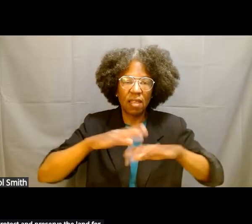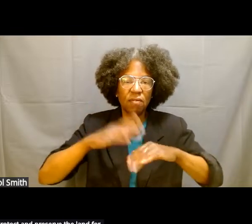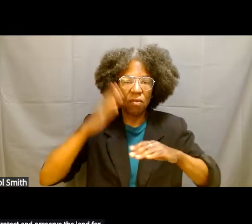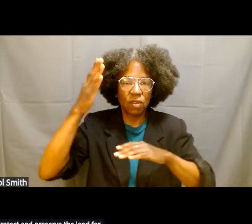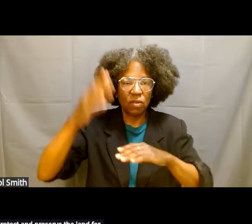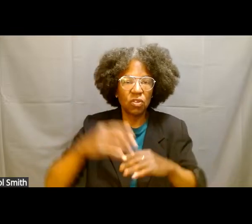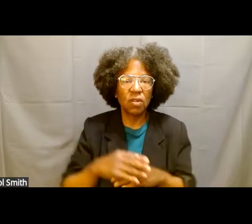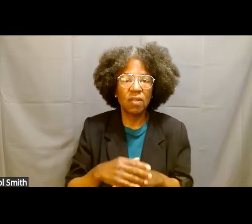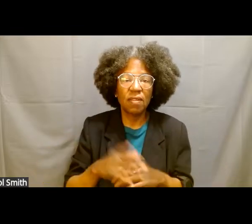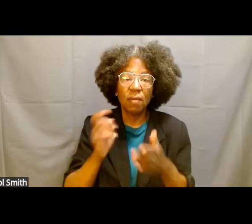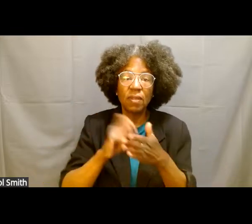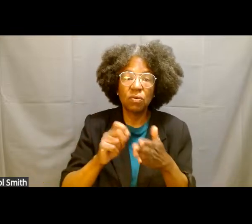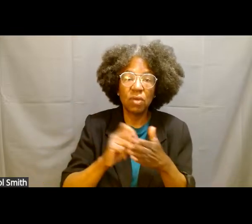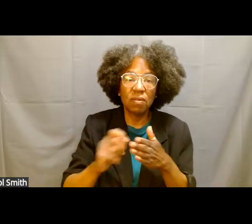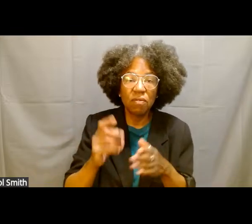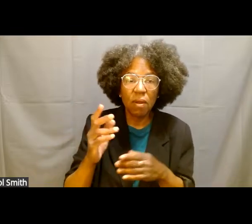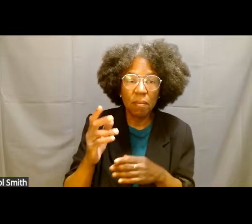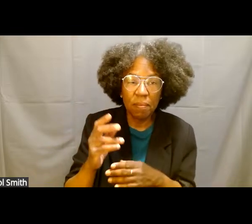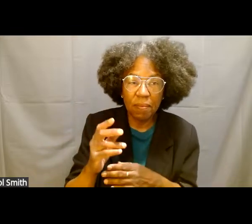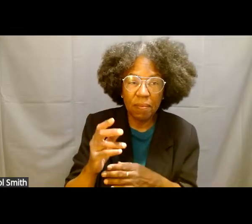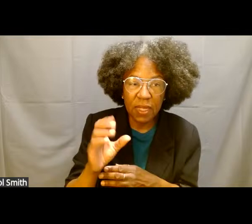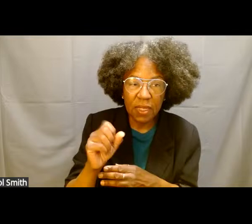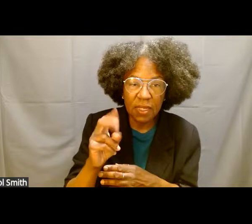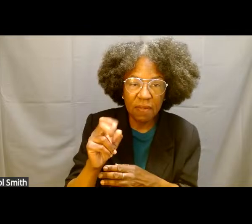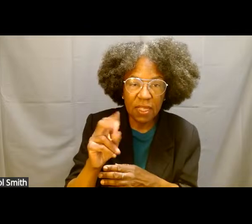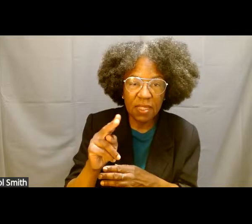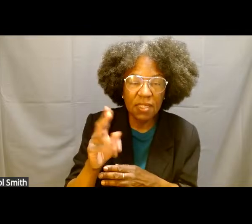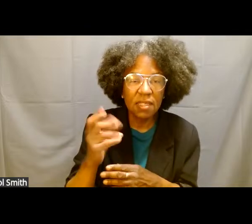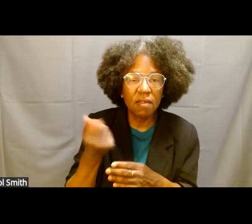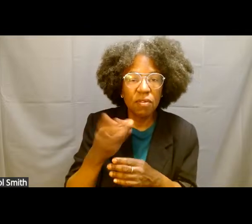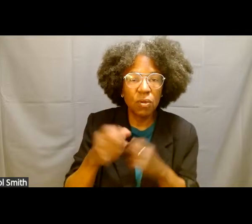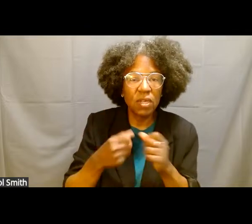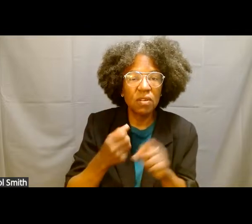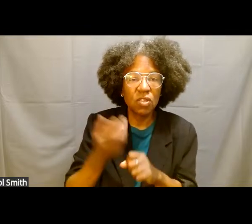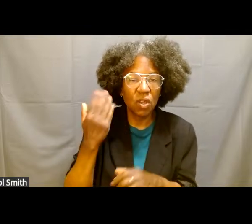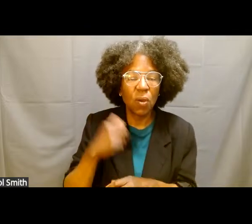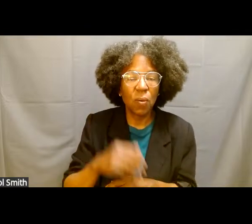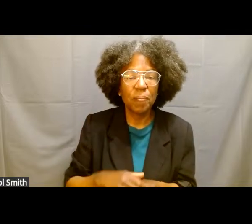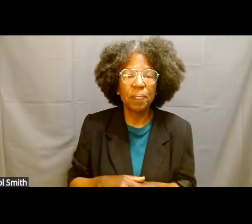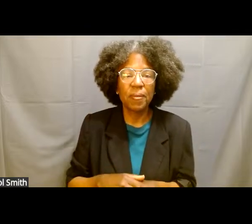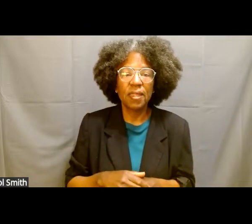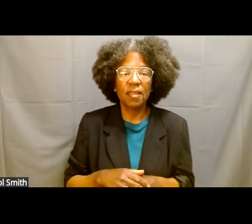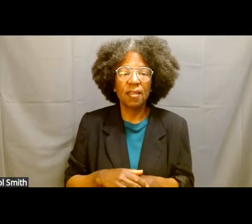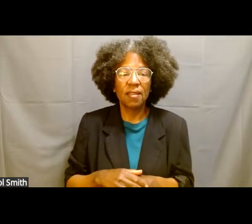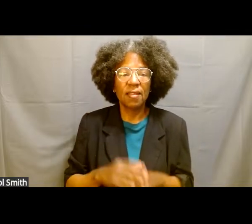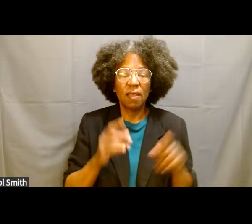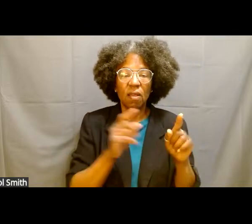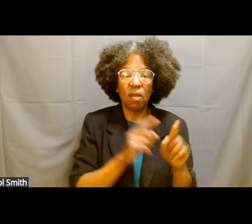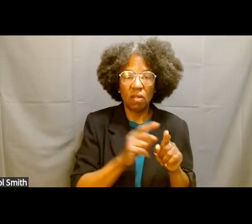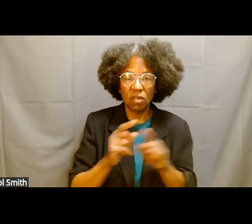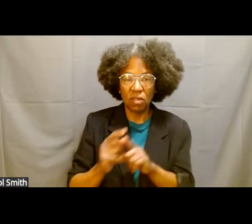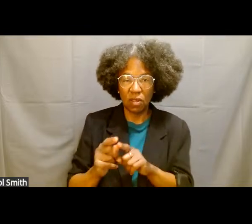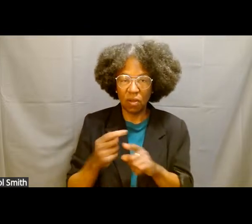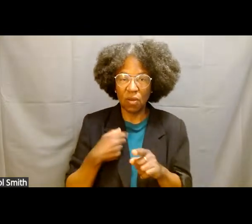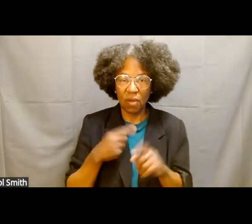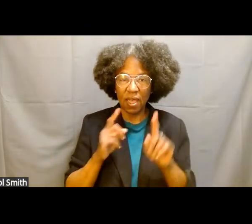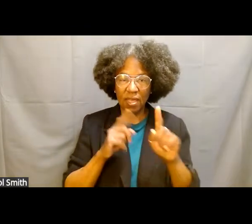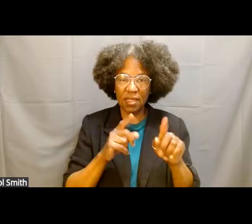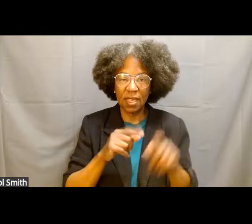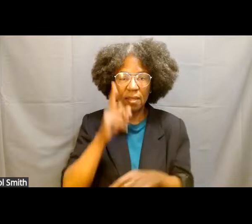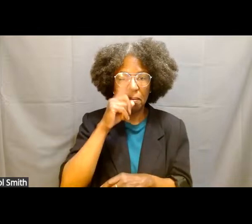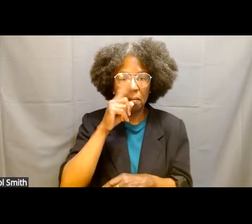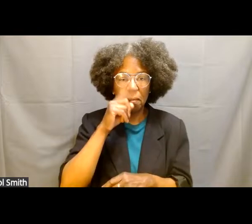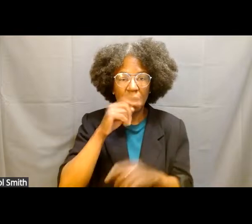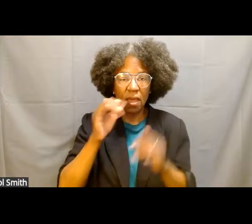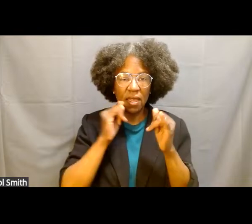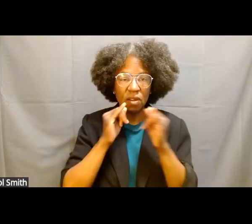some students from Cappuccino a few years ago. I did also attend the mock interviews